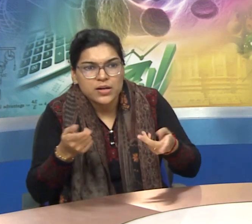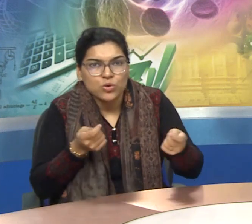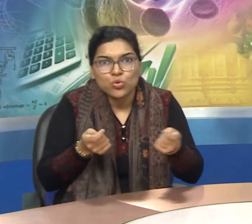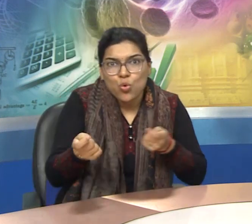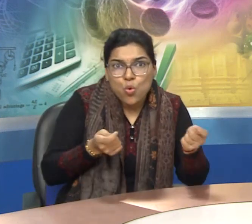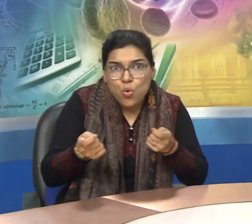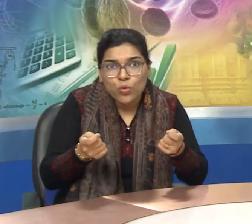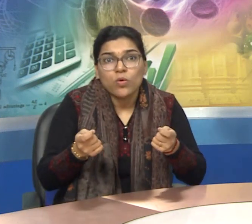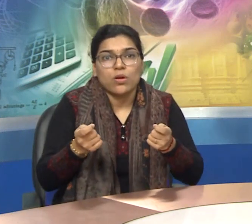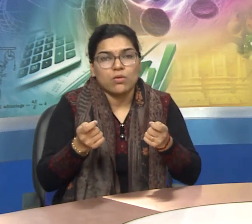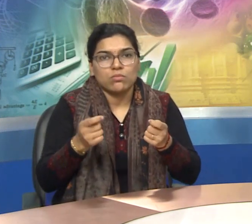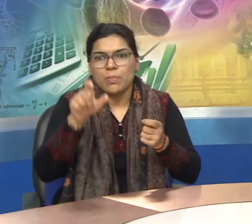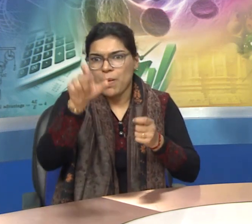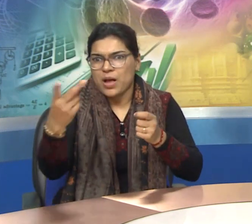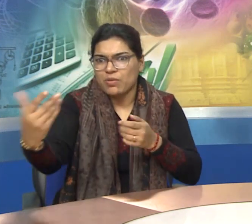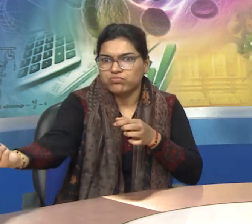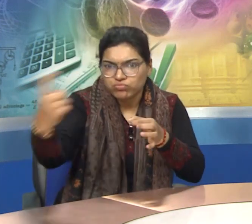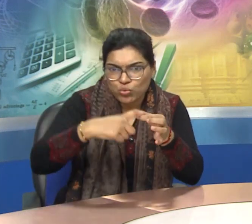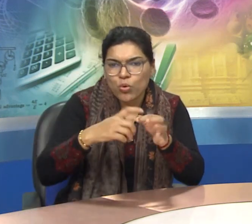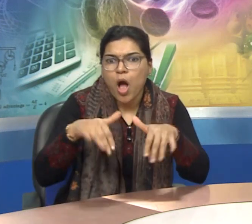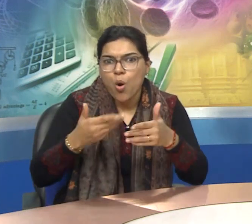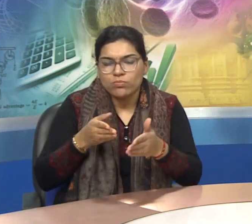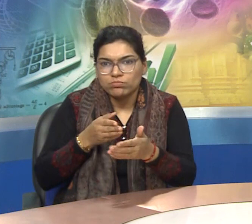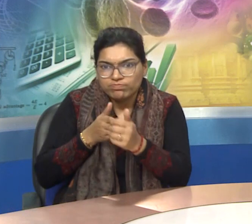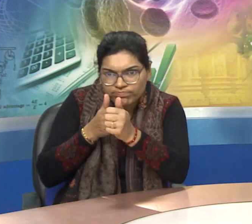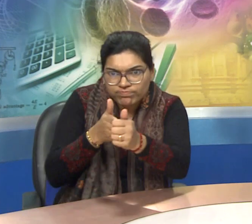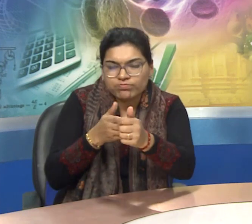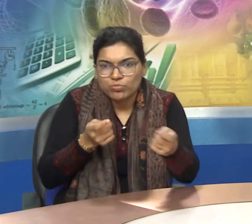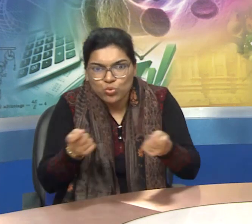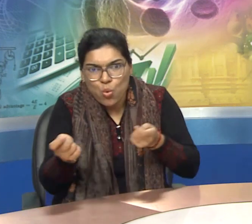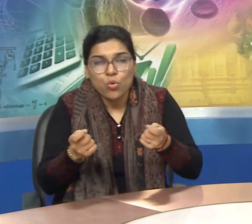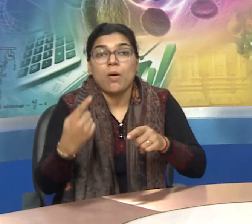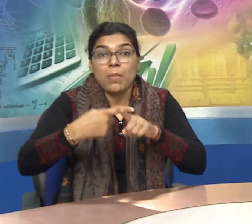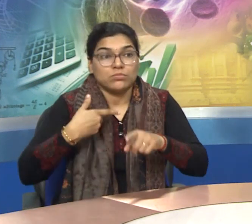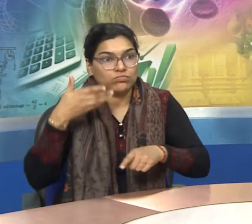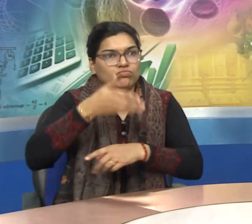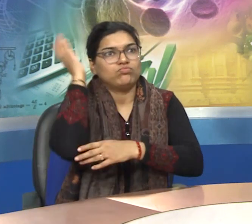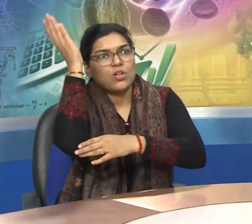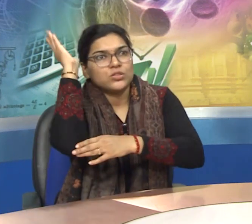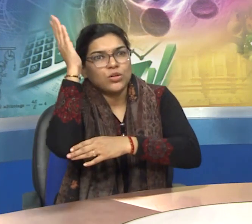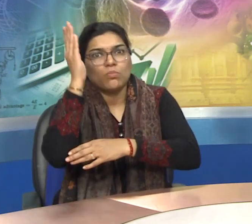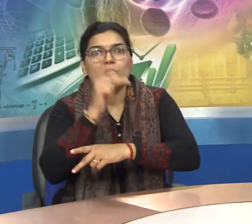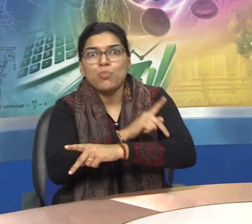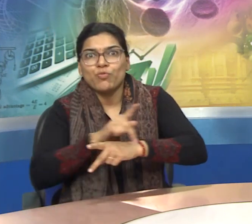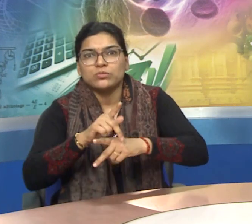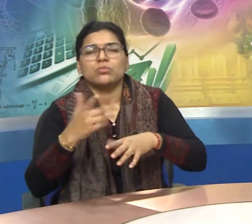administrative and professional staff of the university are the users of the